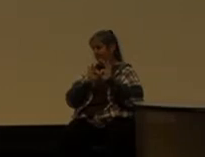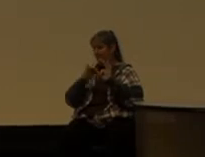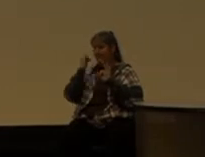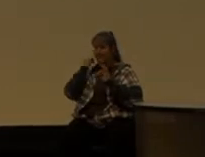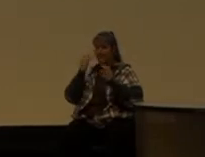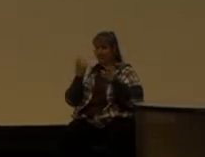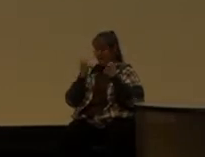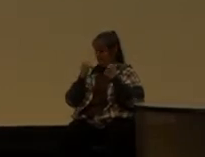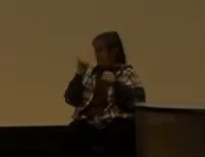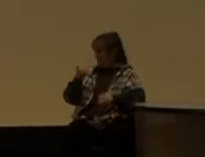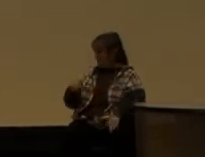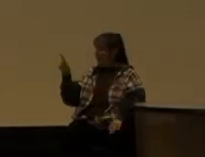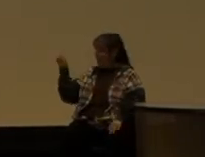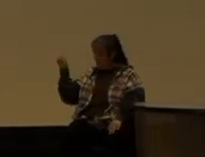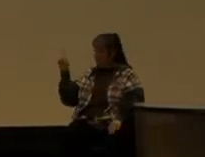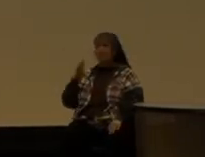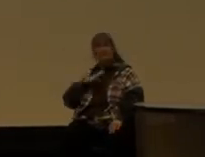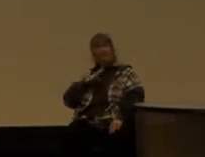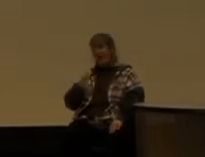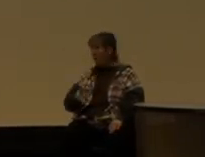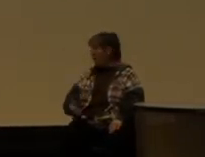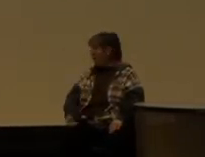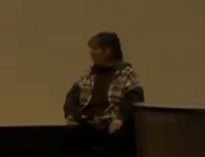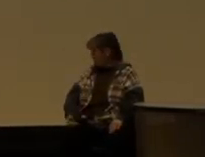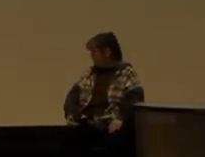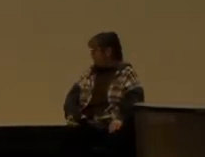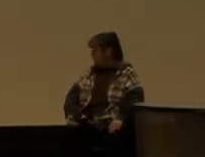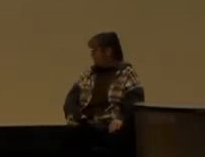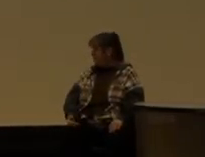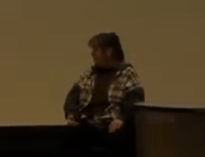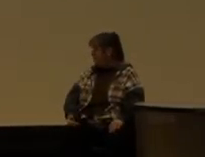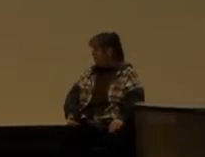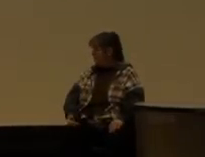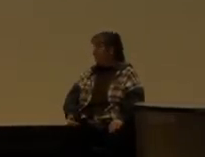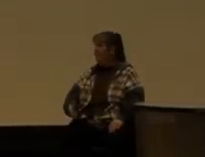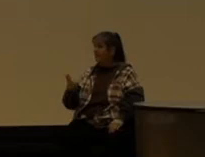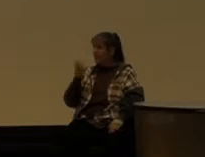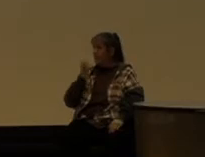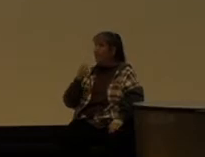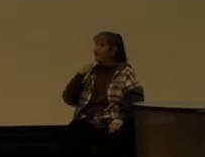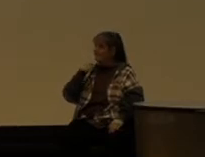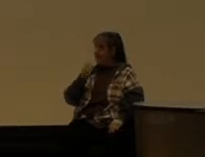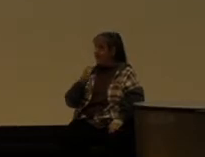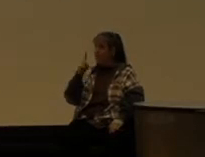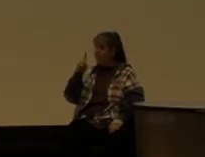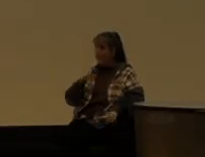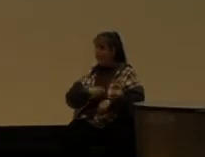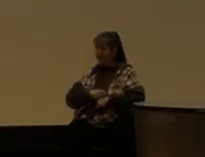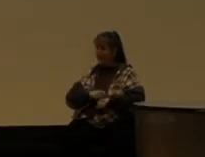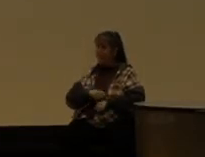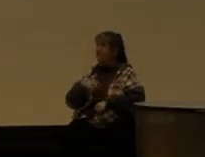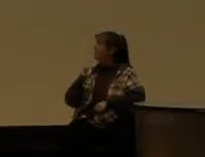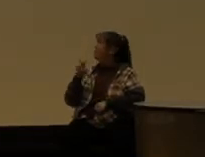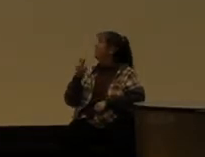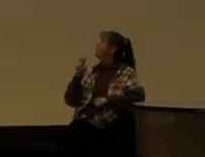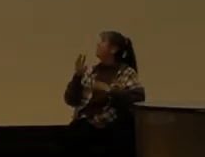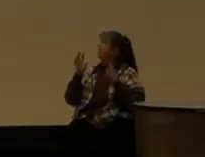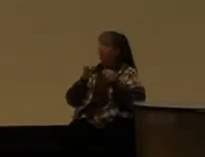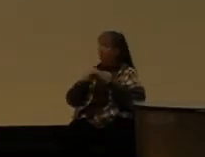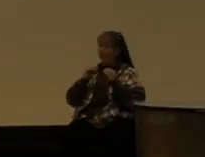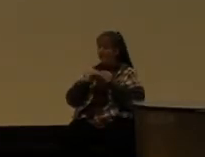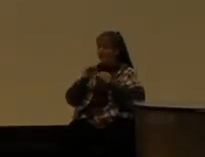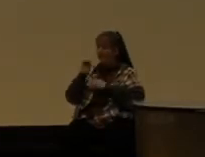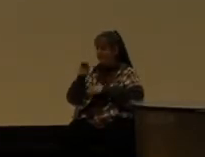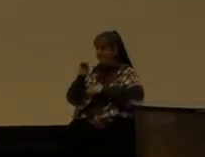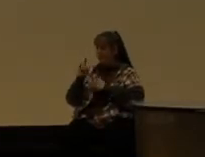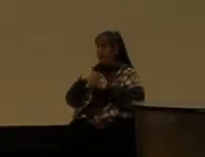If you want to do it like this, this is the correct sequence that you really want. You want to declare it one time in total equal to 0.